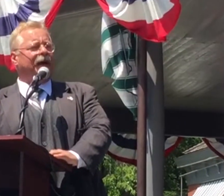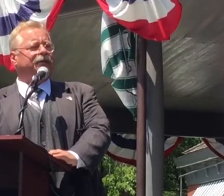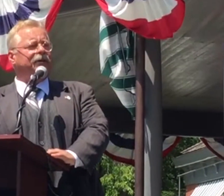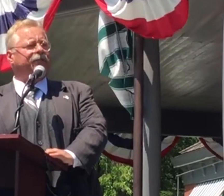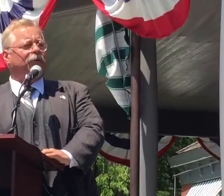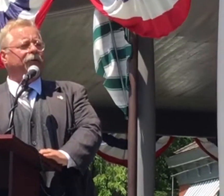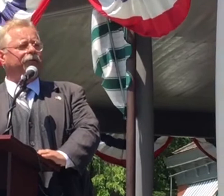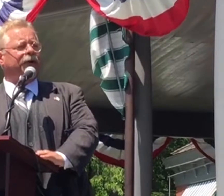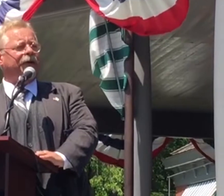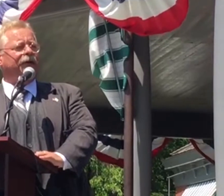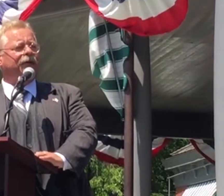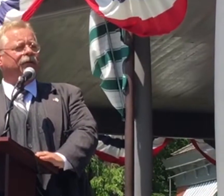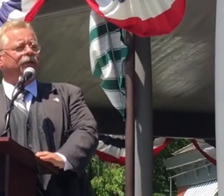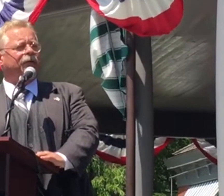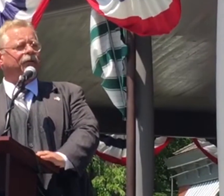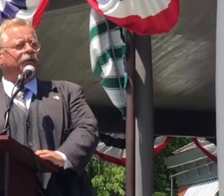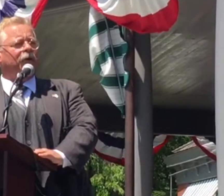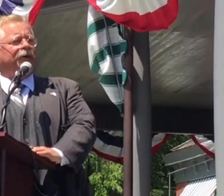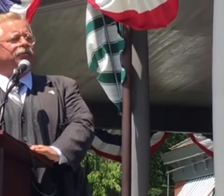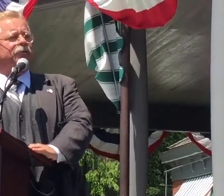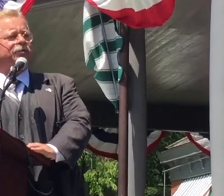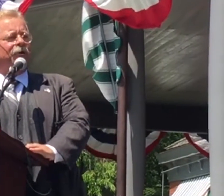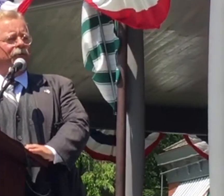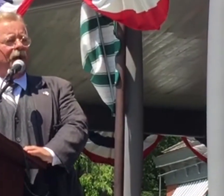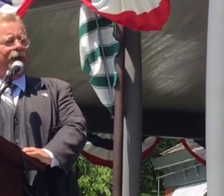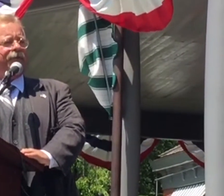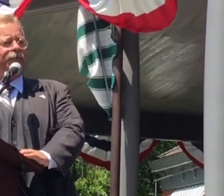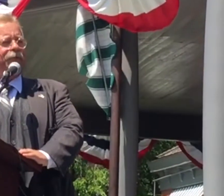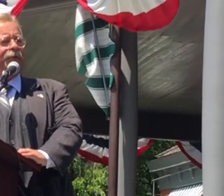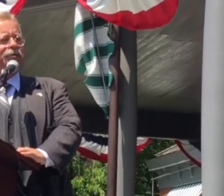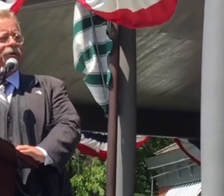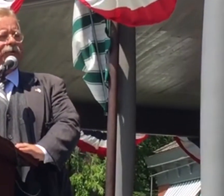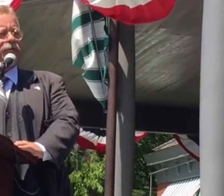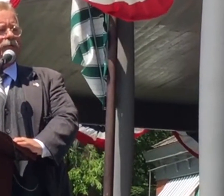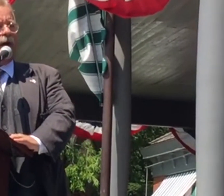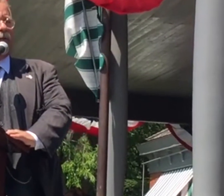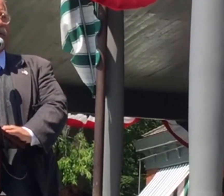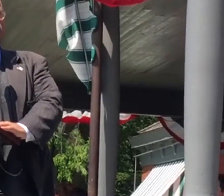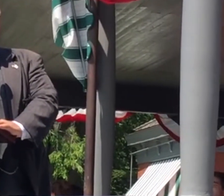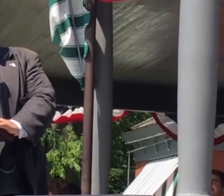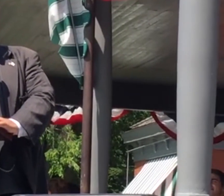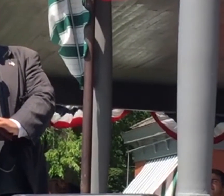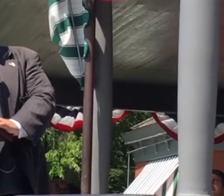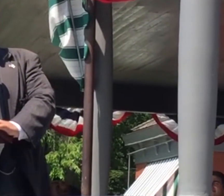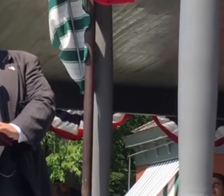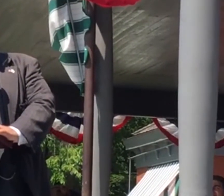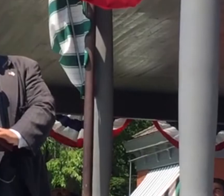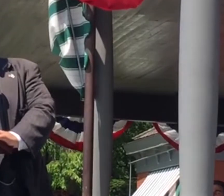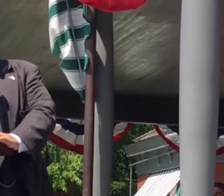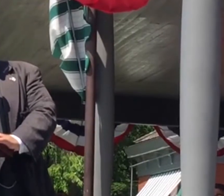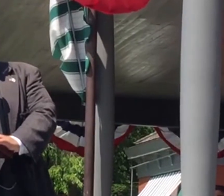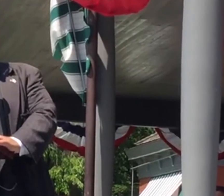In December of 1943, Kermit took his own life with his service revolver.